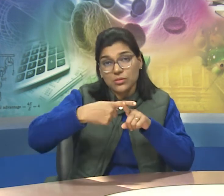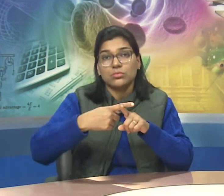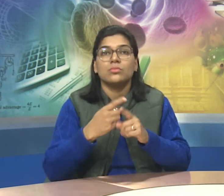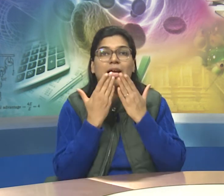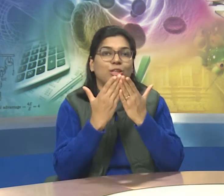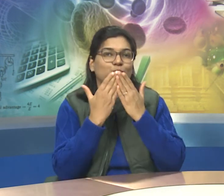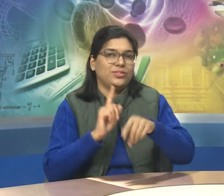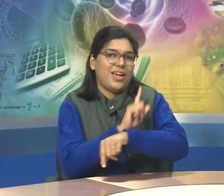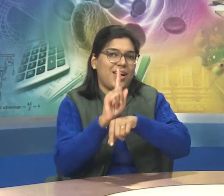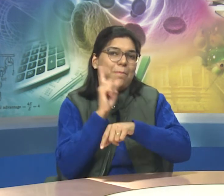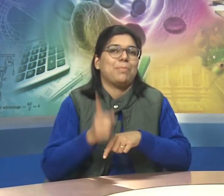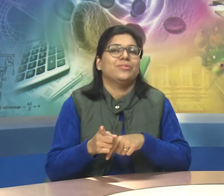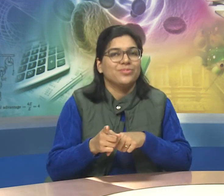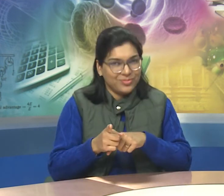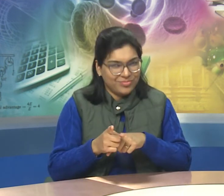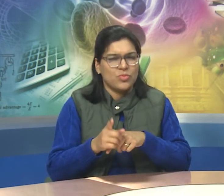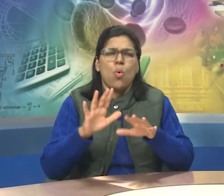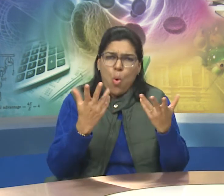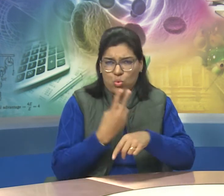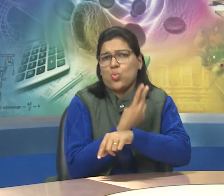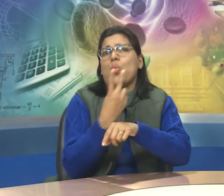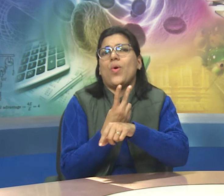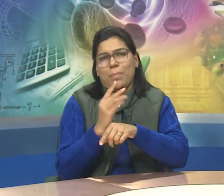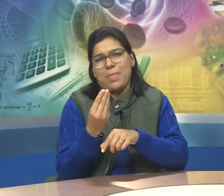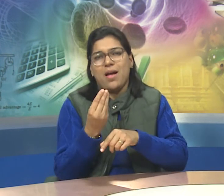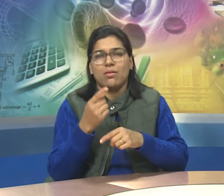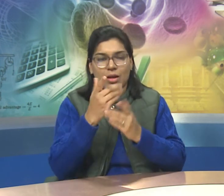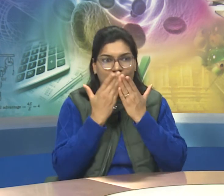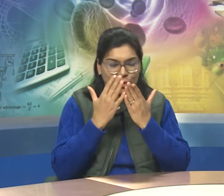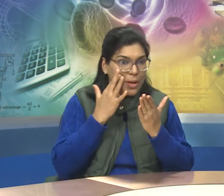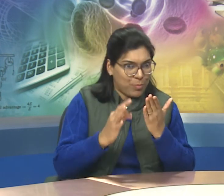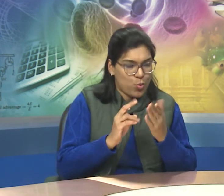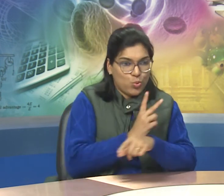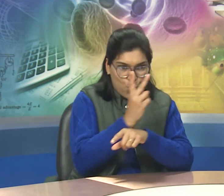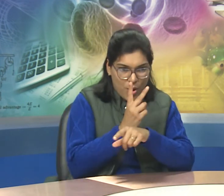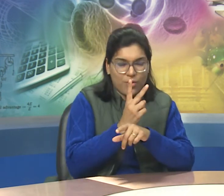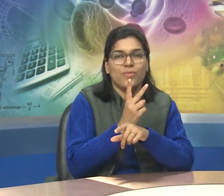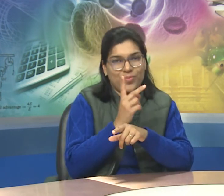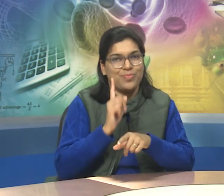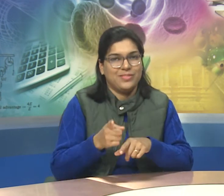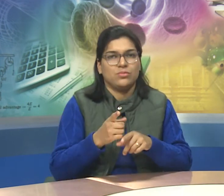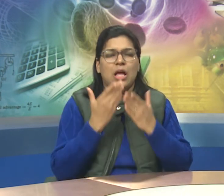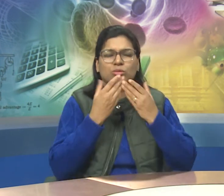activities. Example, cooking 40 minutes,